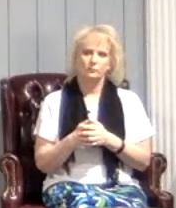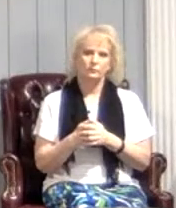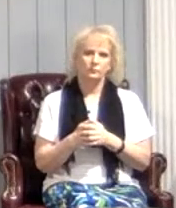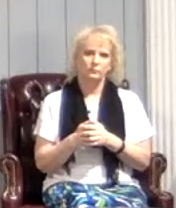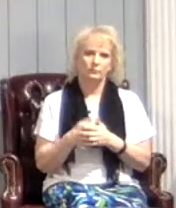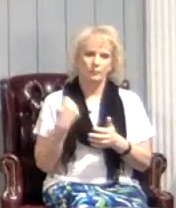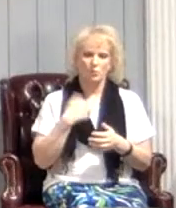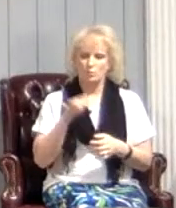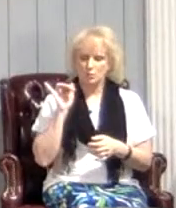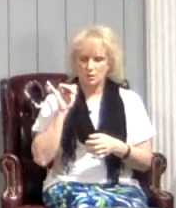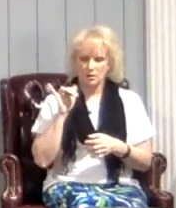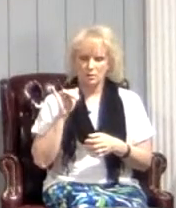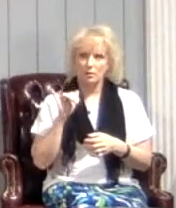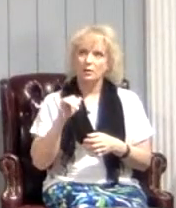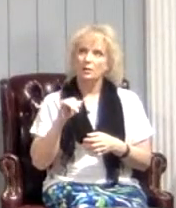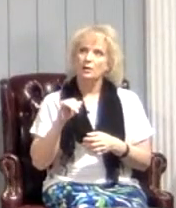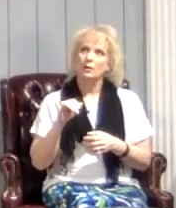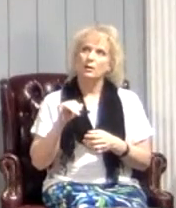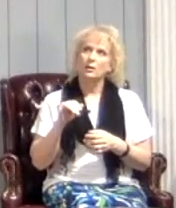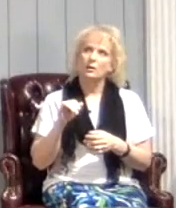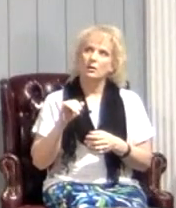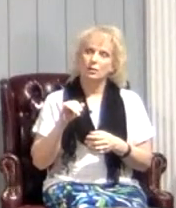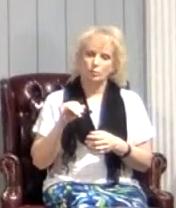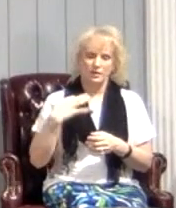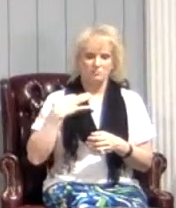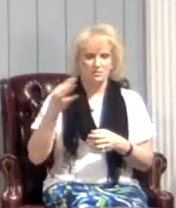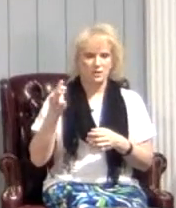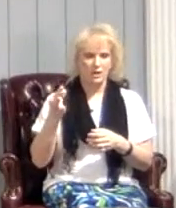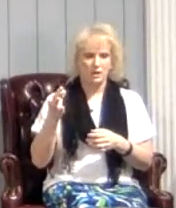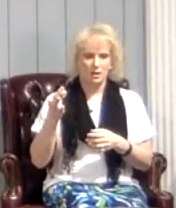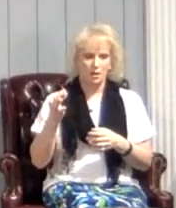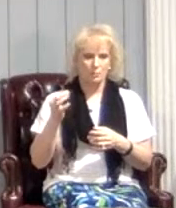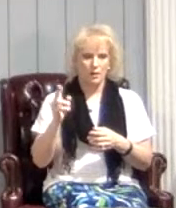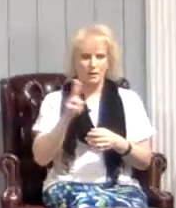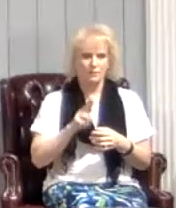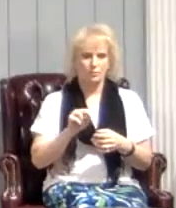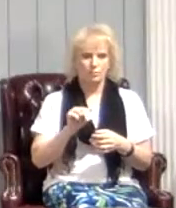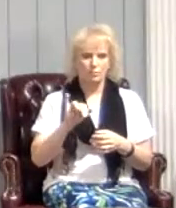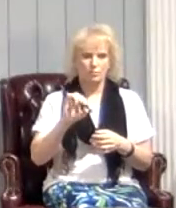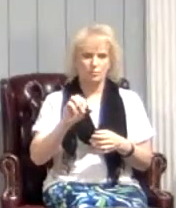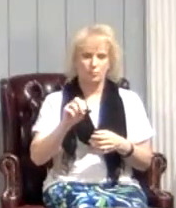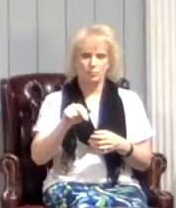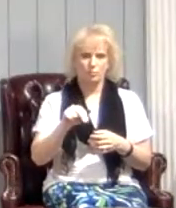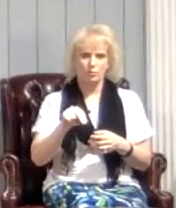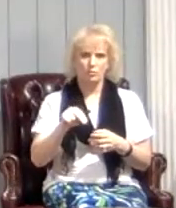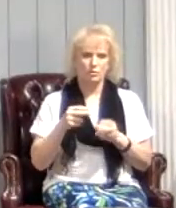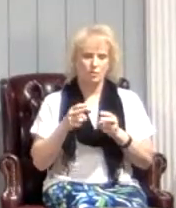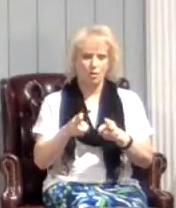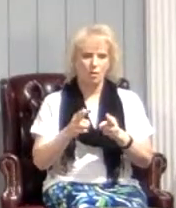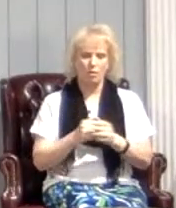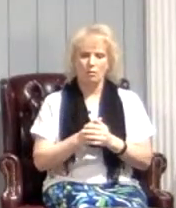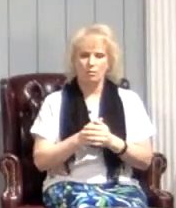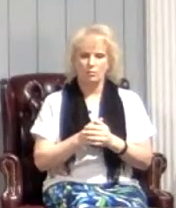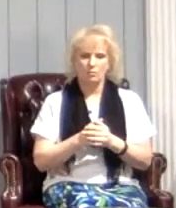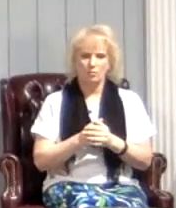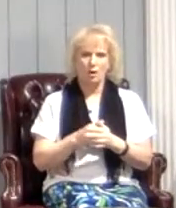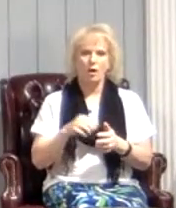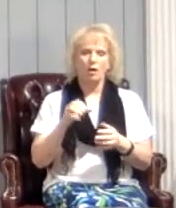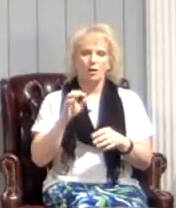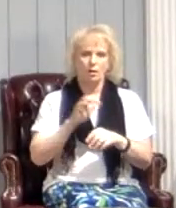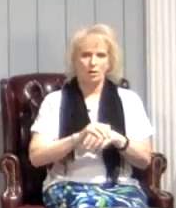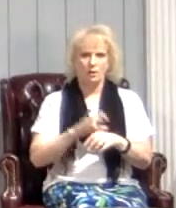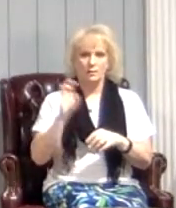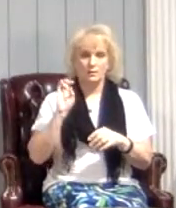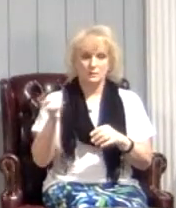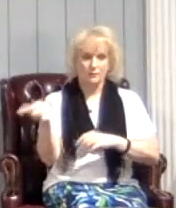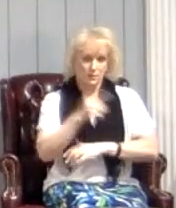we stay there, and we went and signed up at the Union Hall to look for work. On the seventh day, Mike and I both got jobs. On the seventh